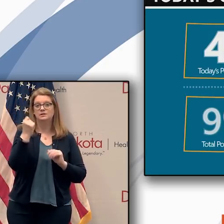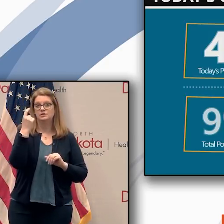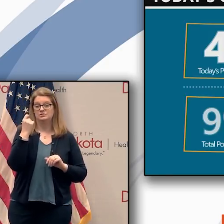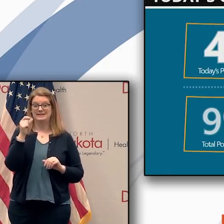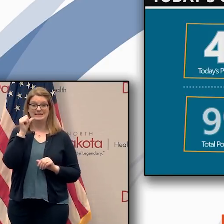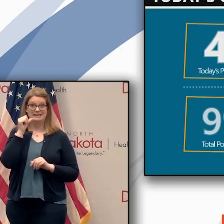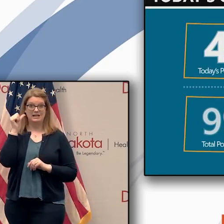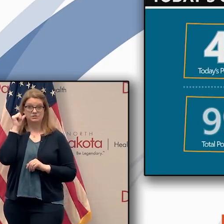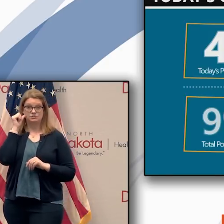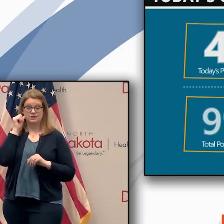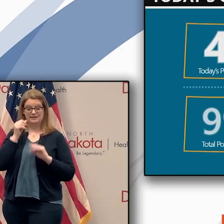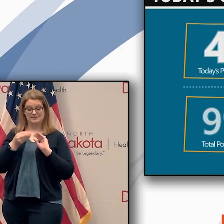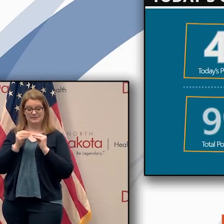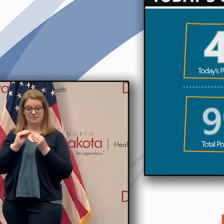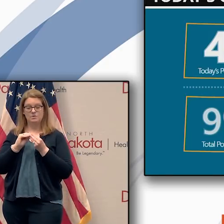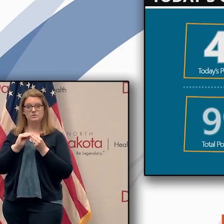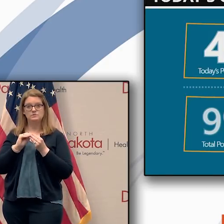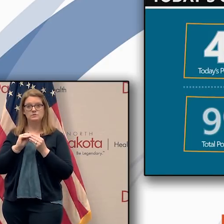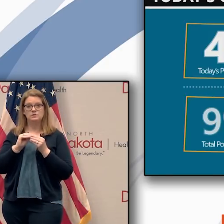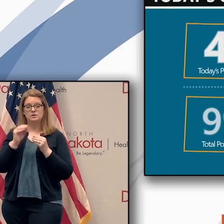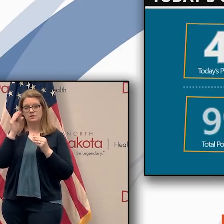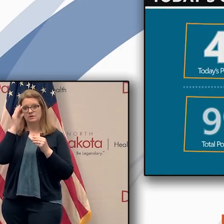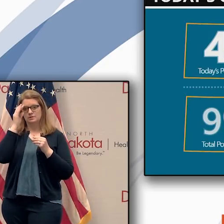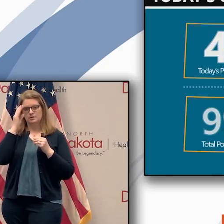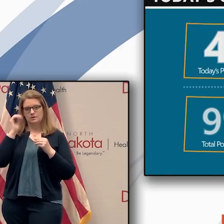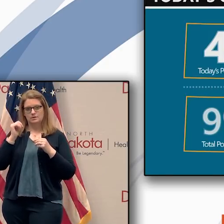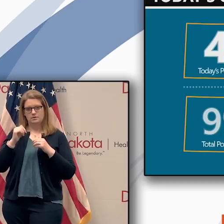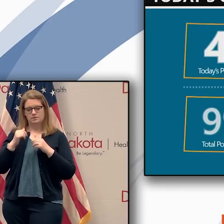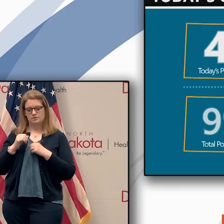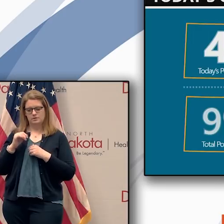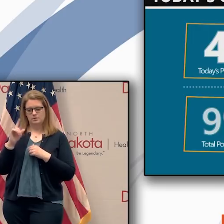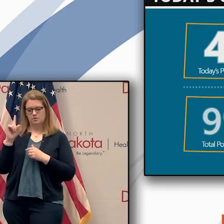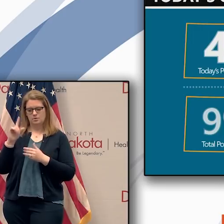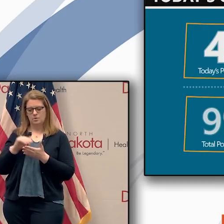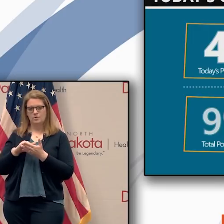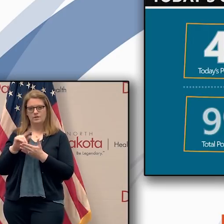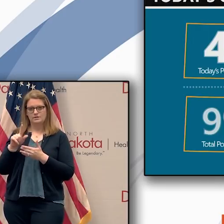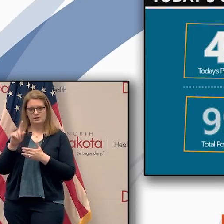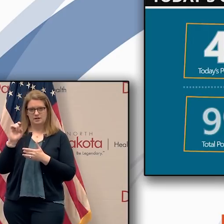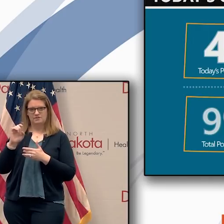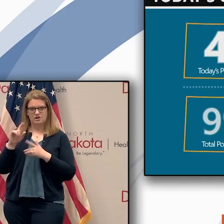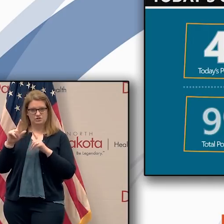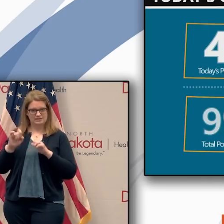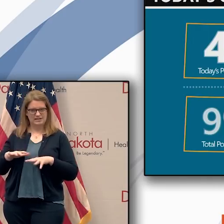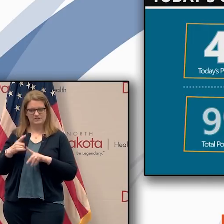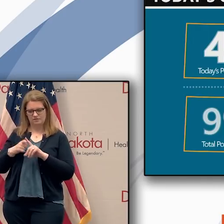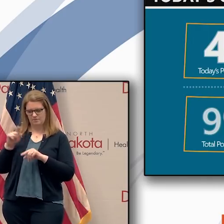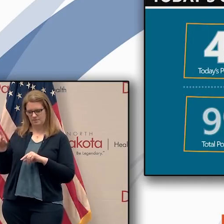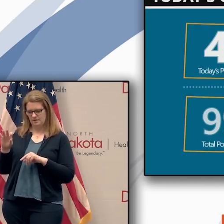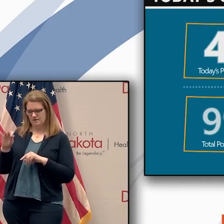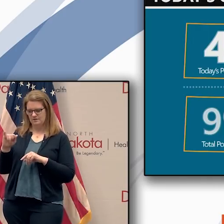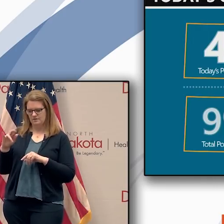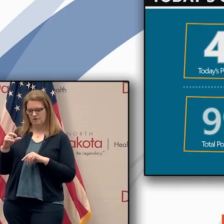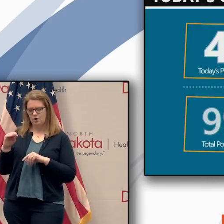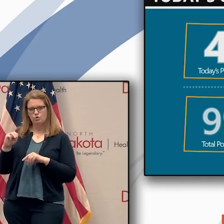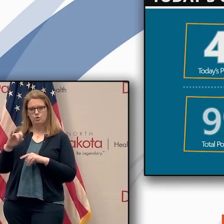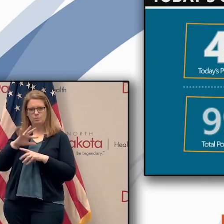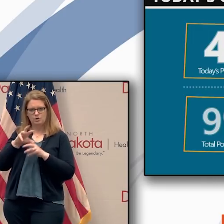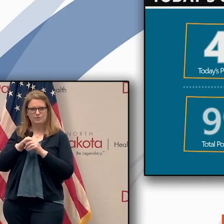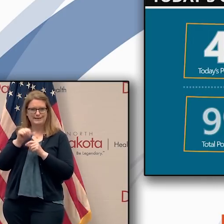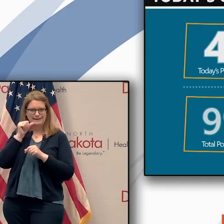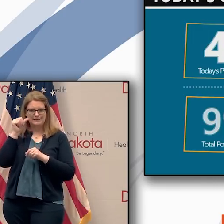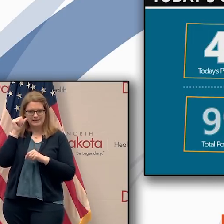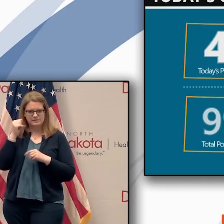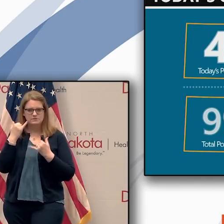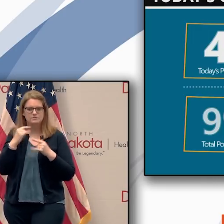of the majority of all of the 1,100 tests from the Fargo Dome were in yesterday's numbers. But again, that 3.8 is